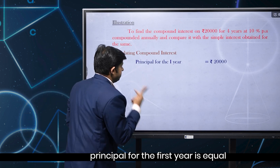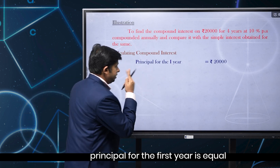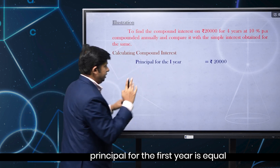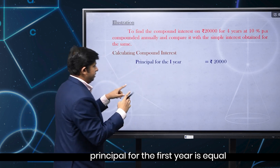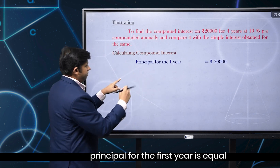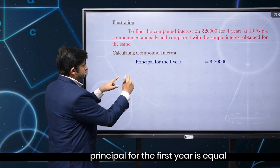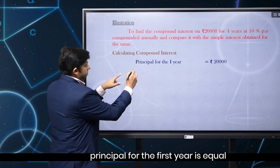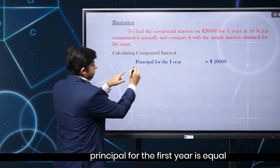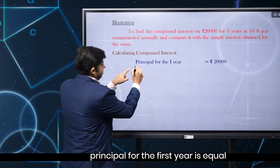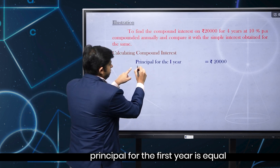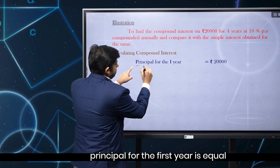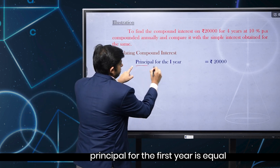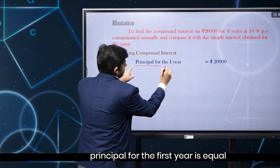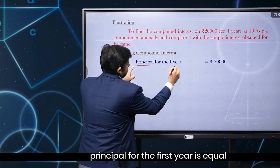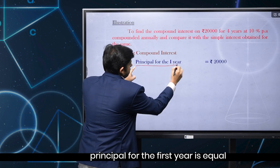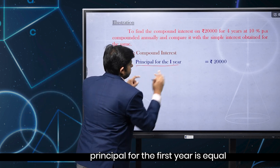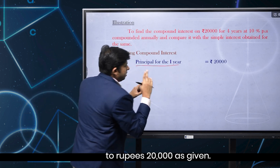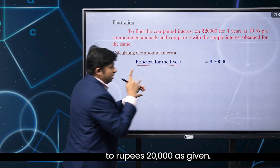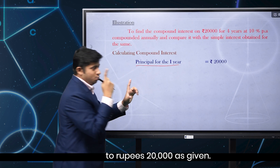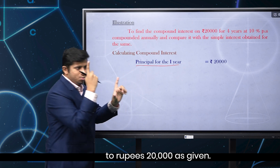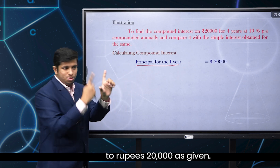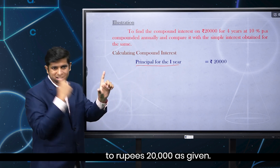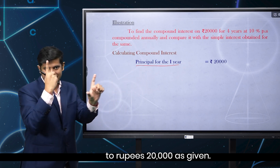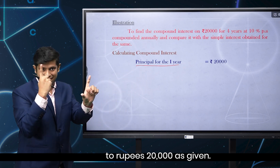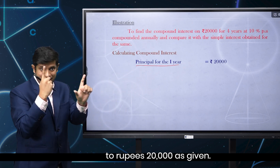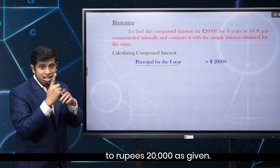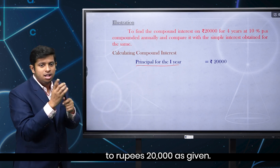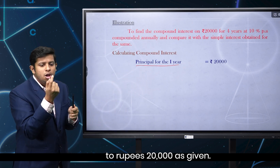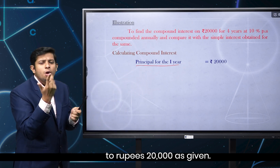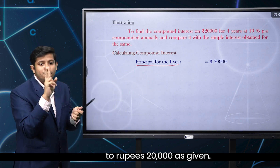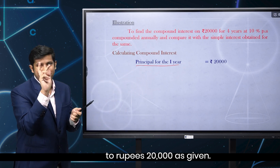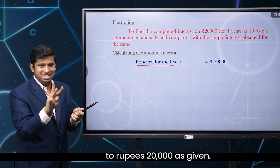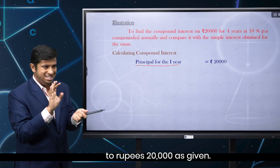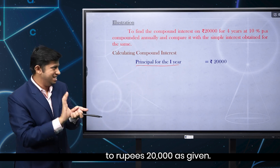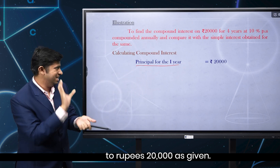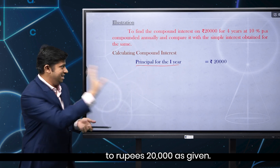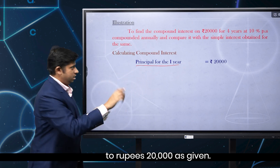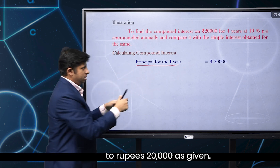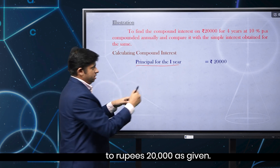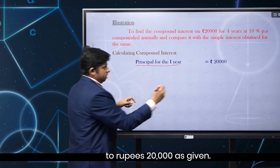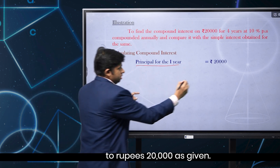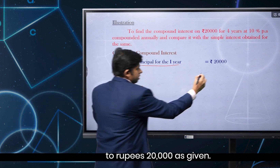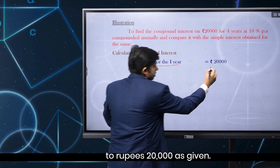Principal for the first year is equals to rupees 20,000 as given.